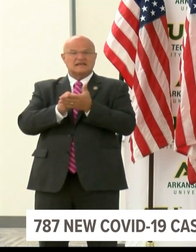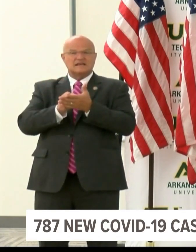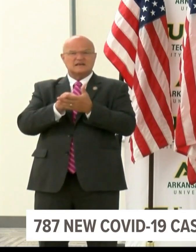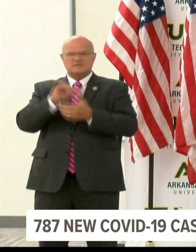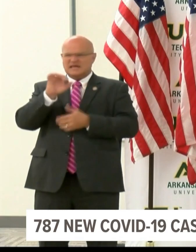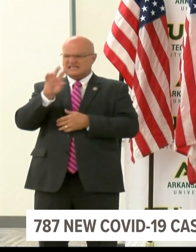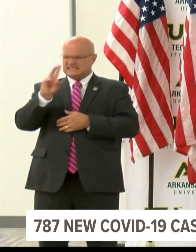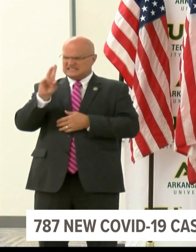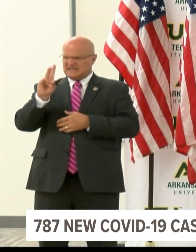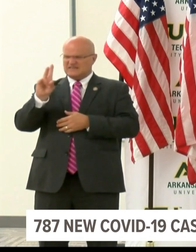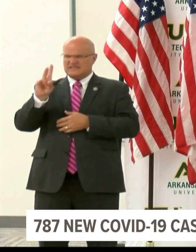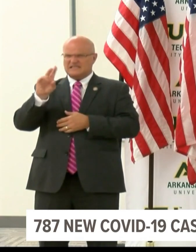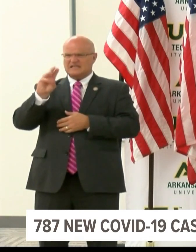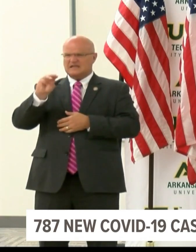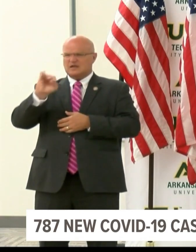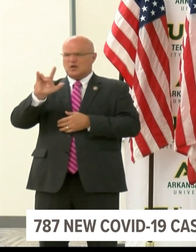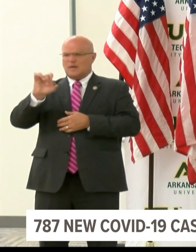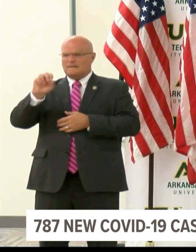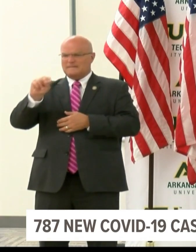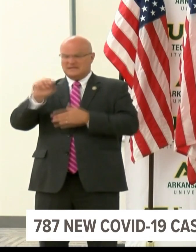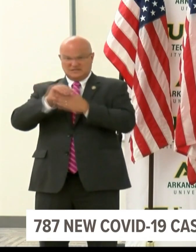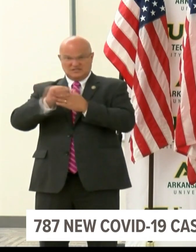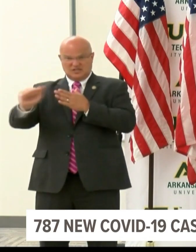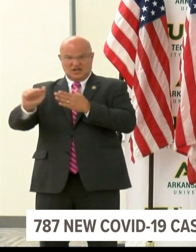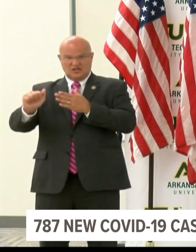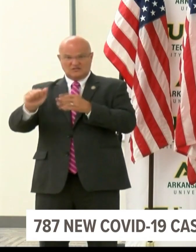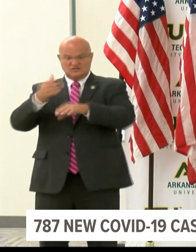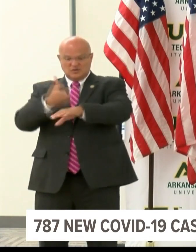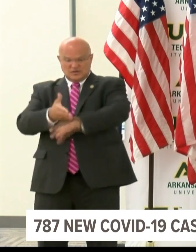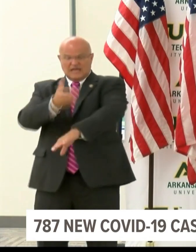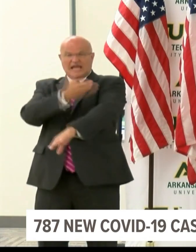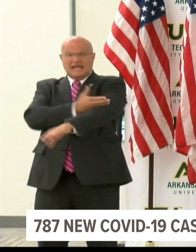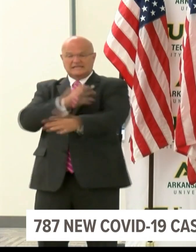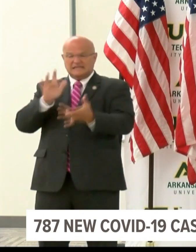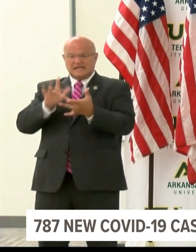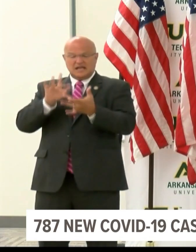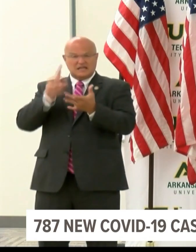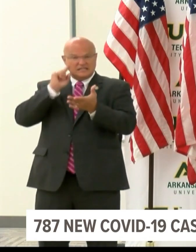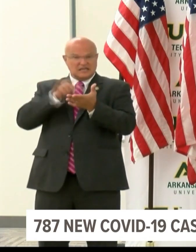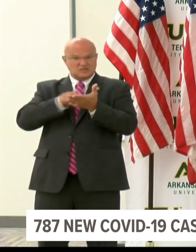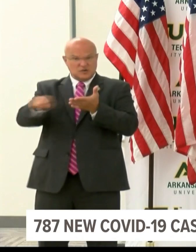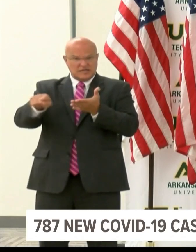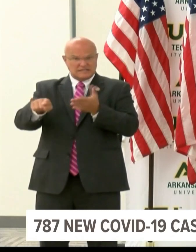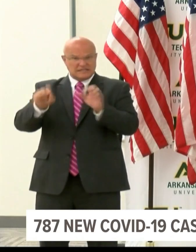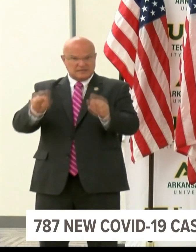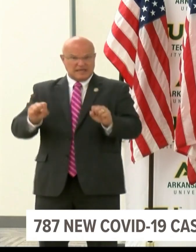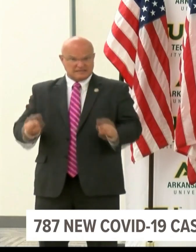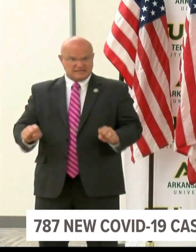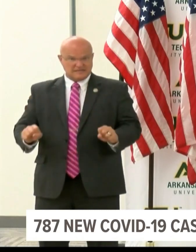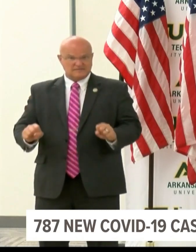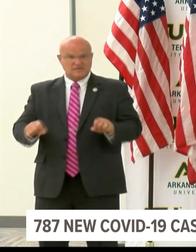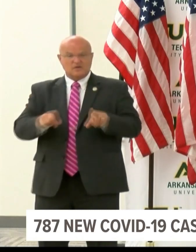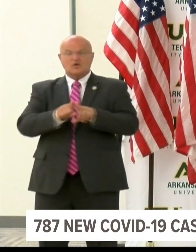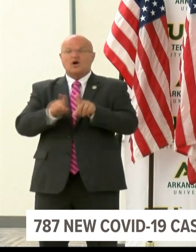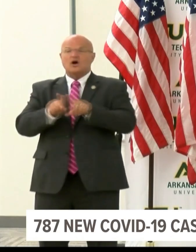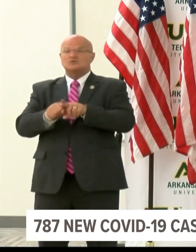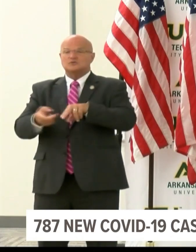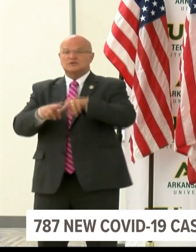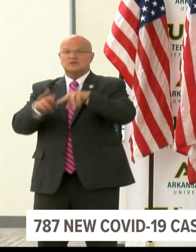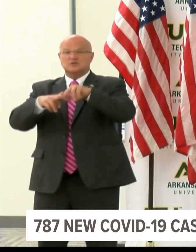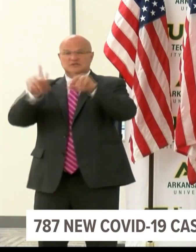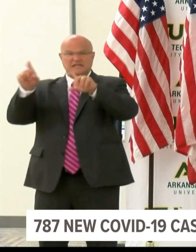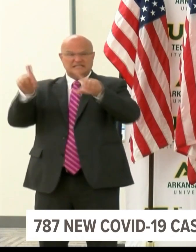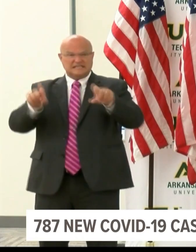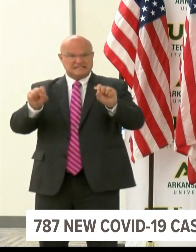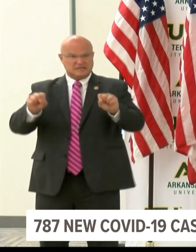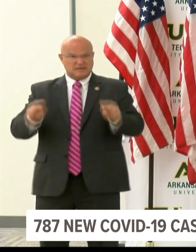about $17 million, I believe it is, in enhancing our contact tracing capacity. We're also increasing our